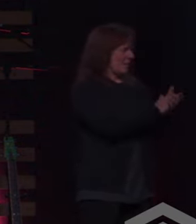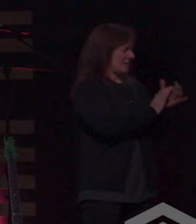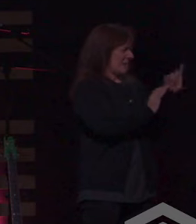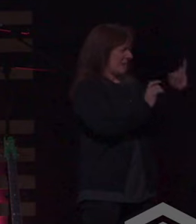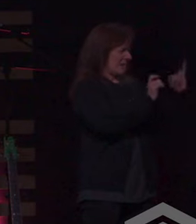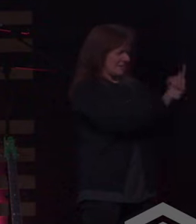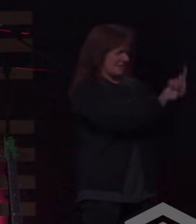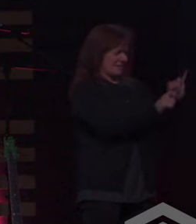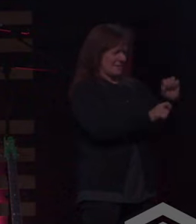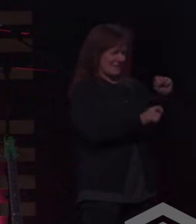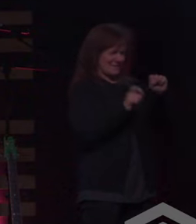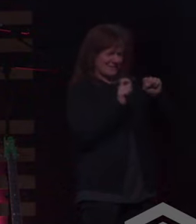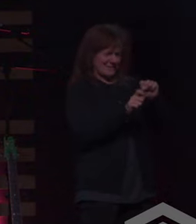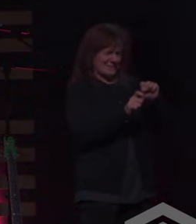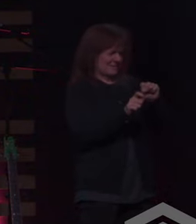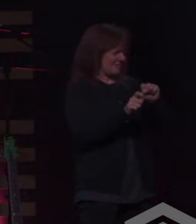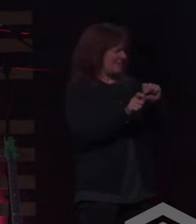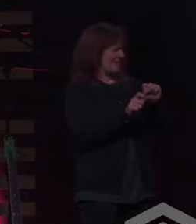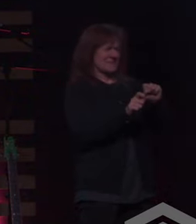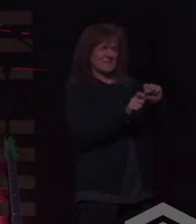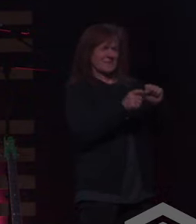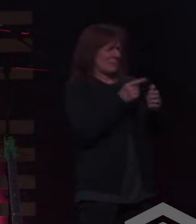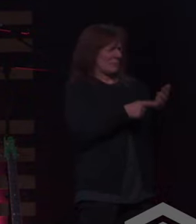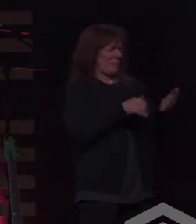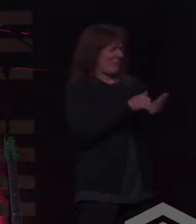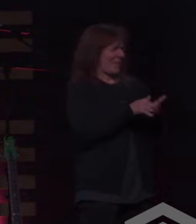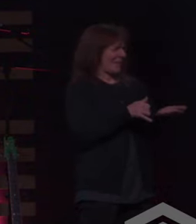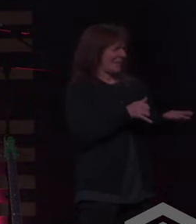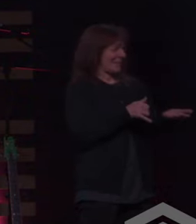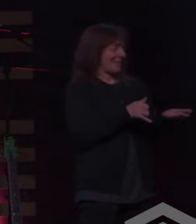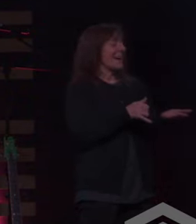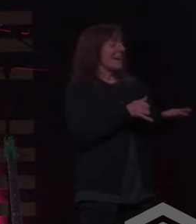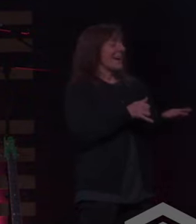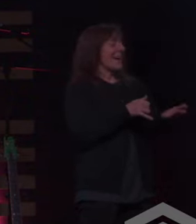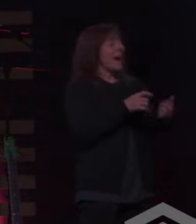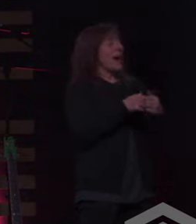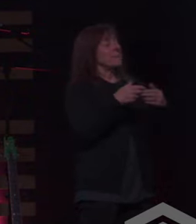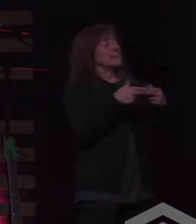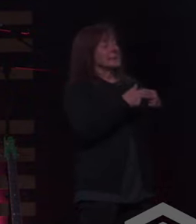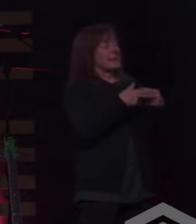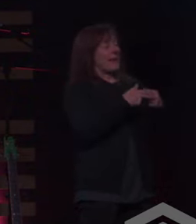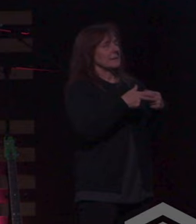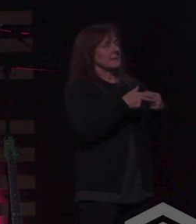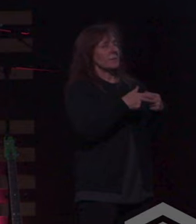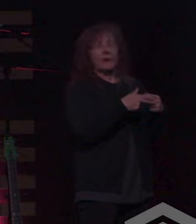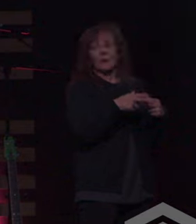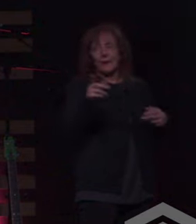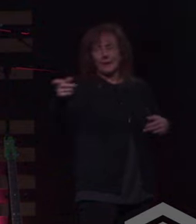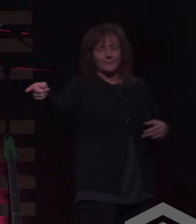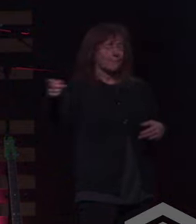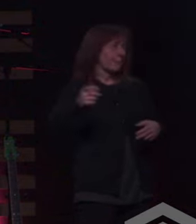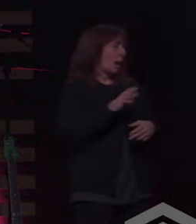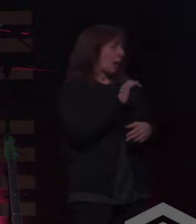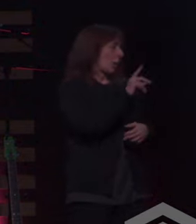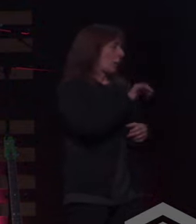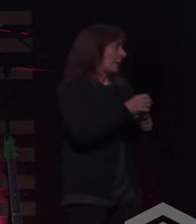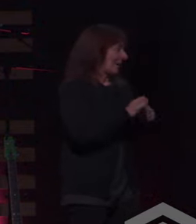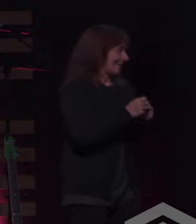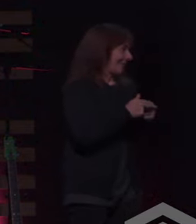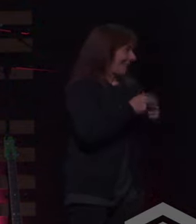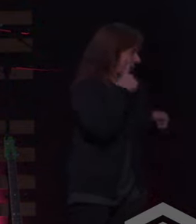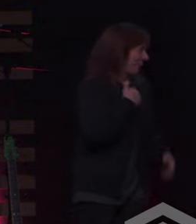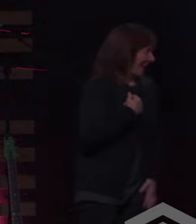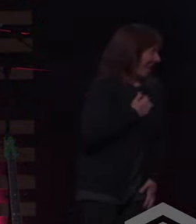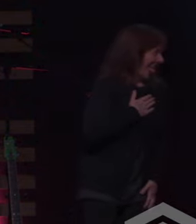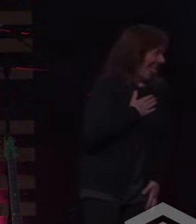that we're going to talk about. Here's how you know this is important to me. I made slides. Actually, Cody made slides for me. But I don't